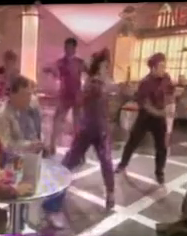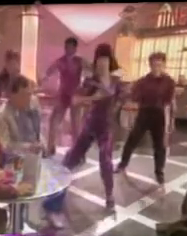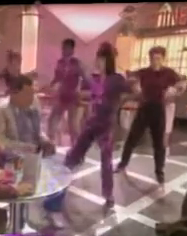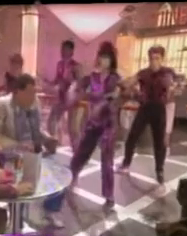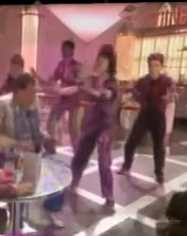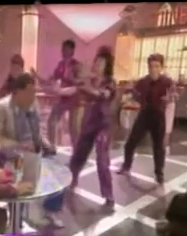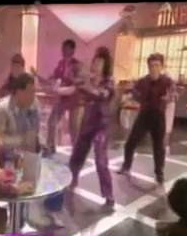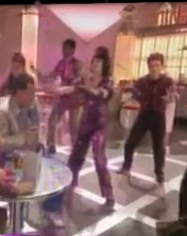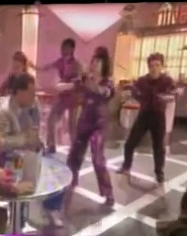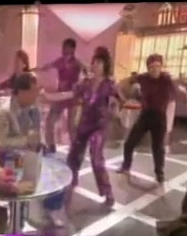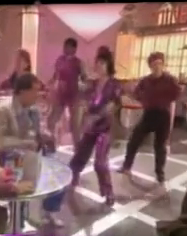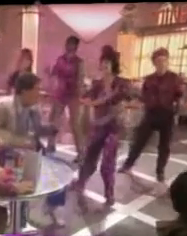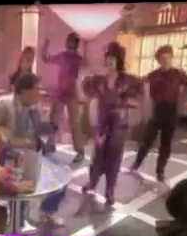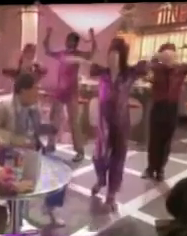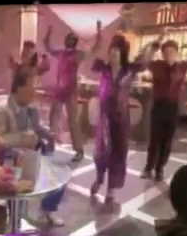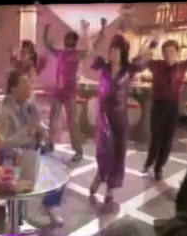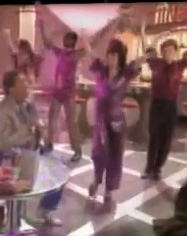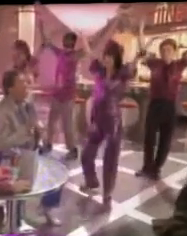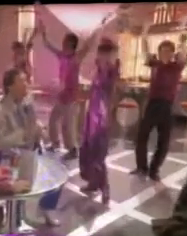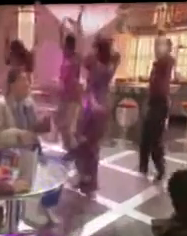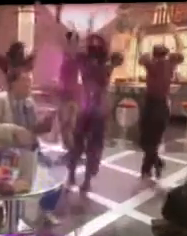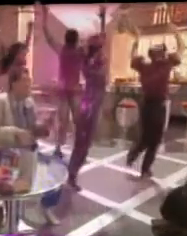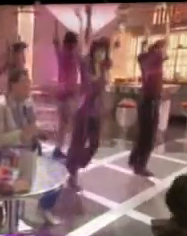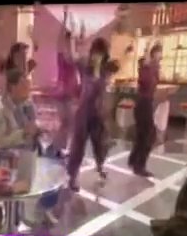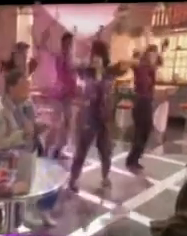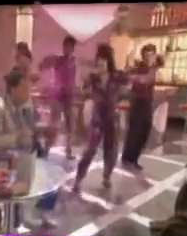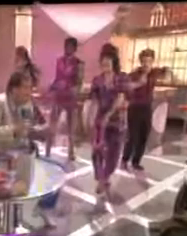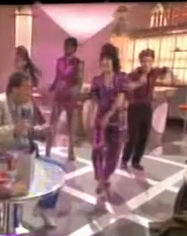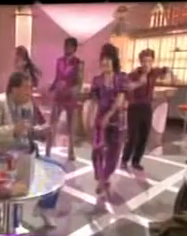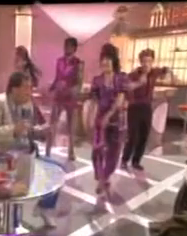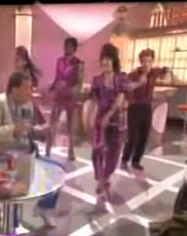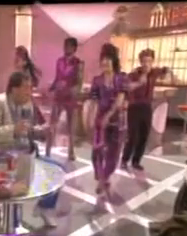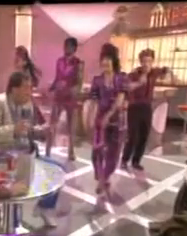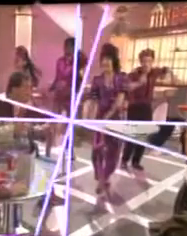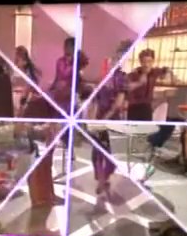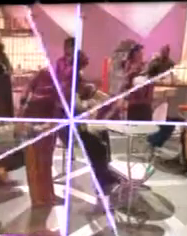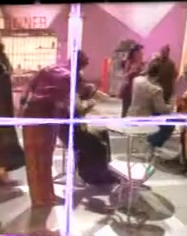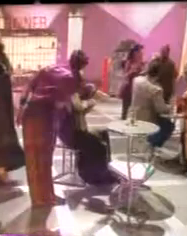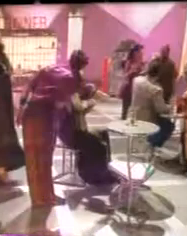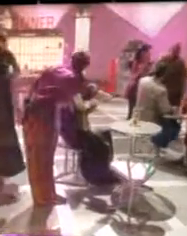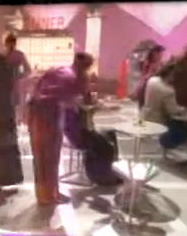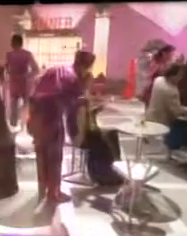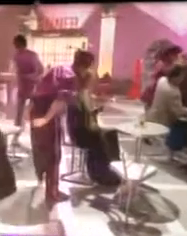out, no stopping infinity. It alternates with the 3 verses. We're